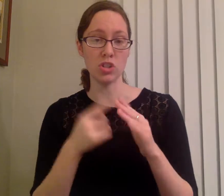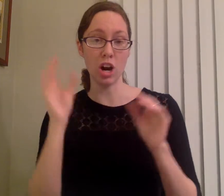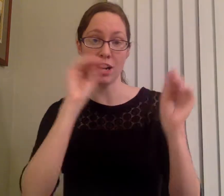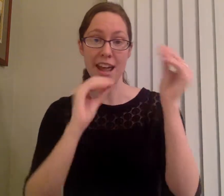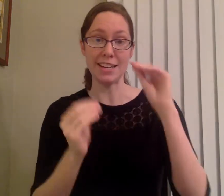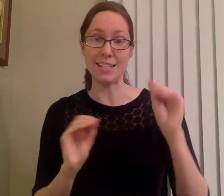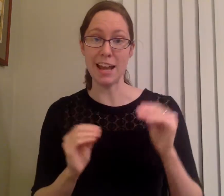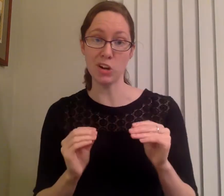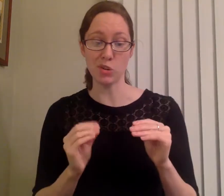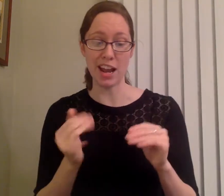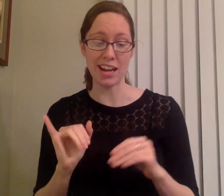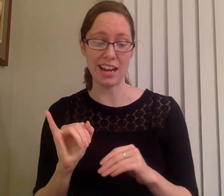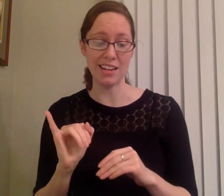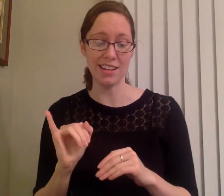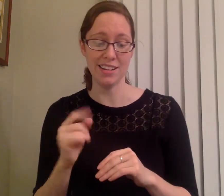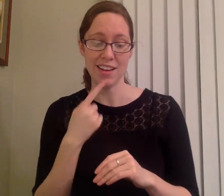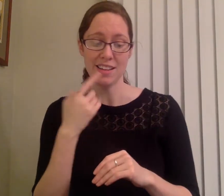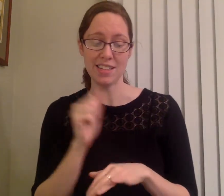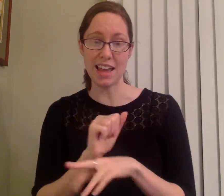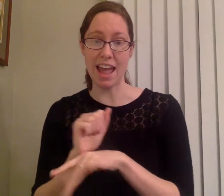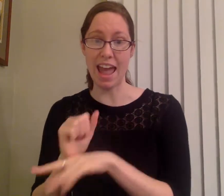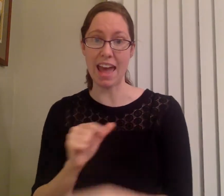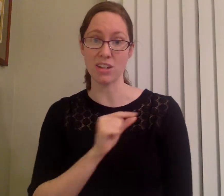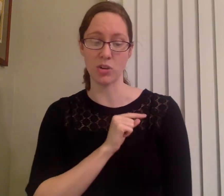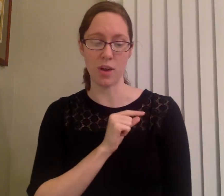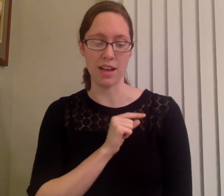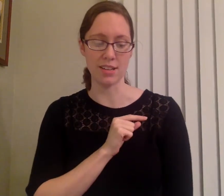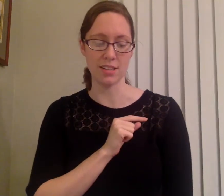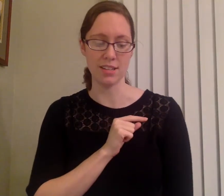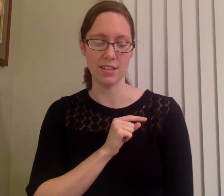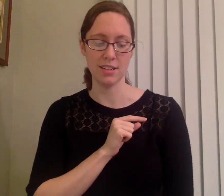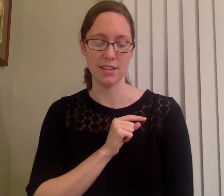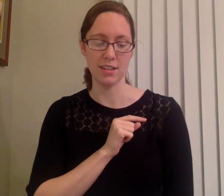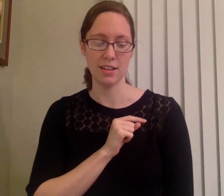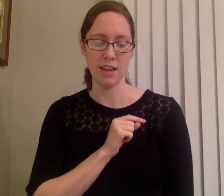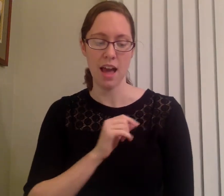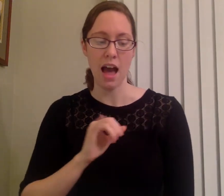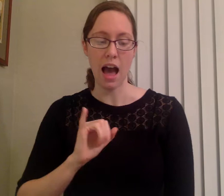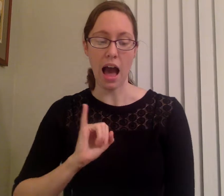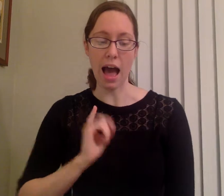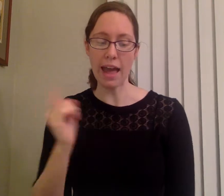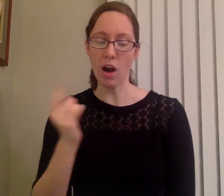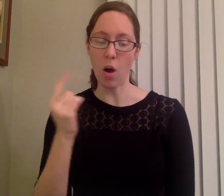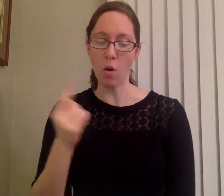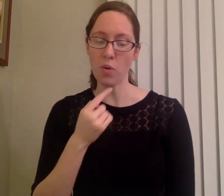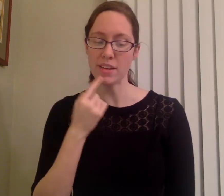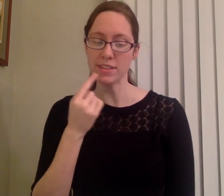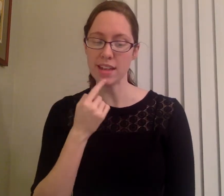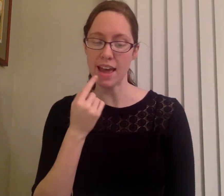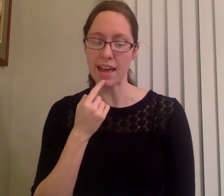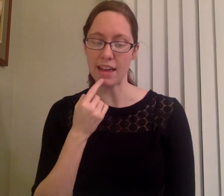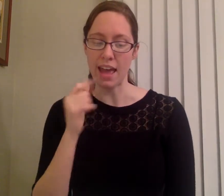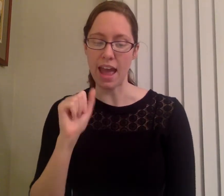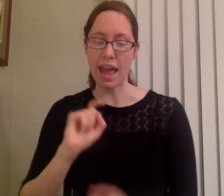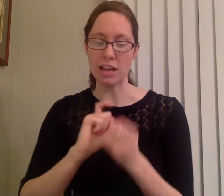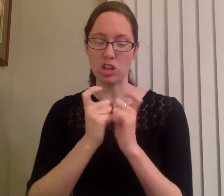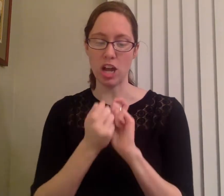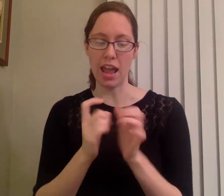start decorating, said Aunt Grunt. I always say a